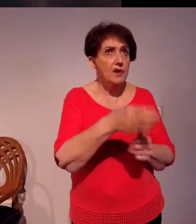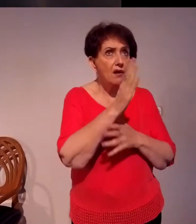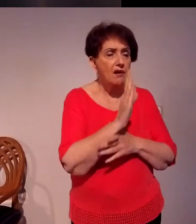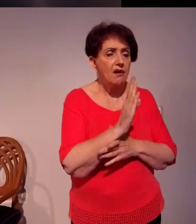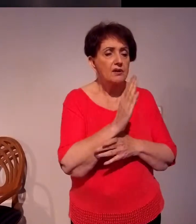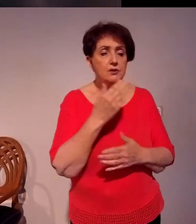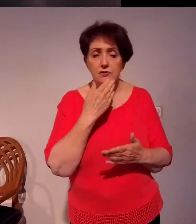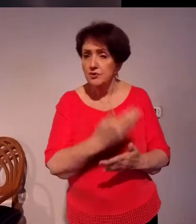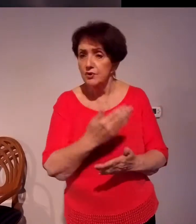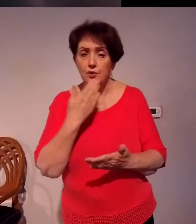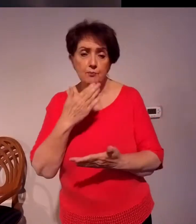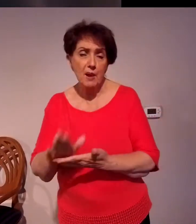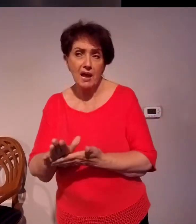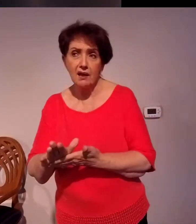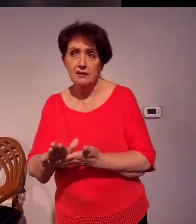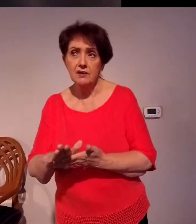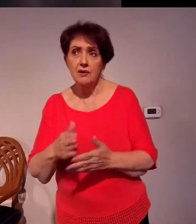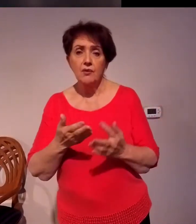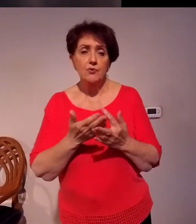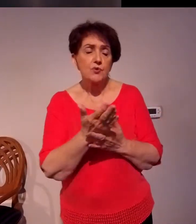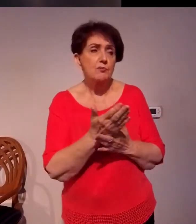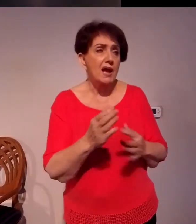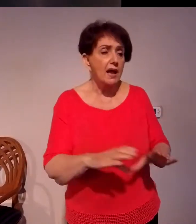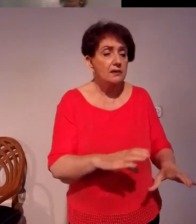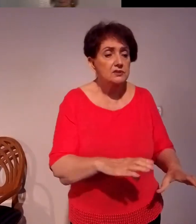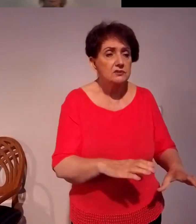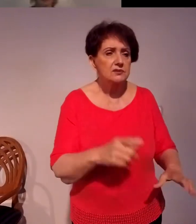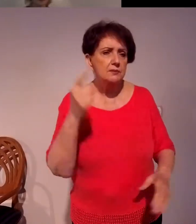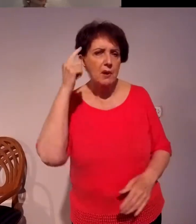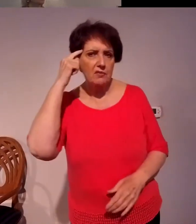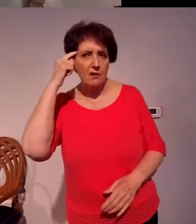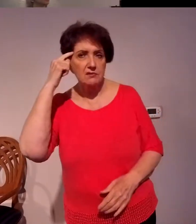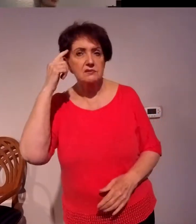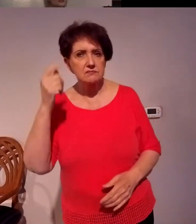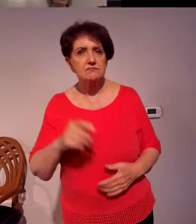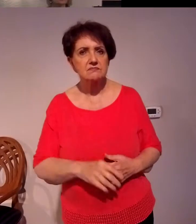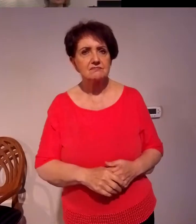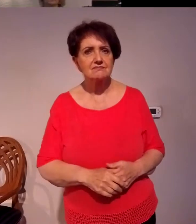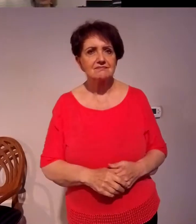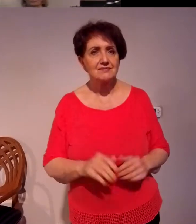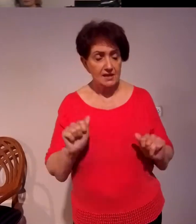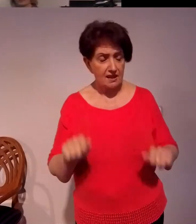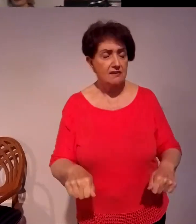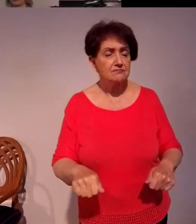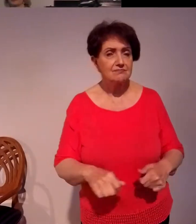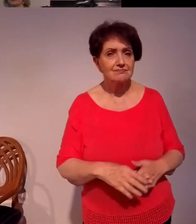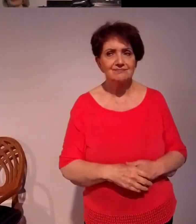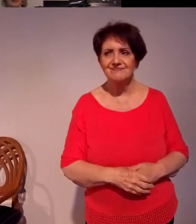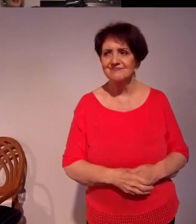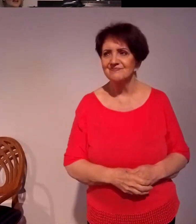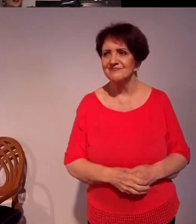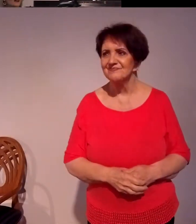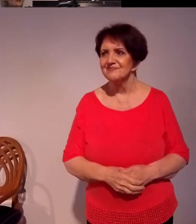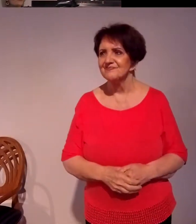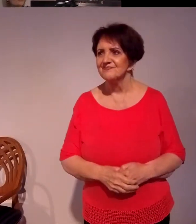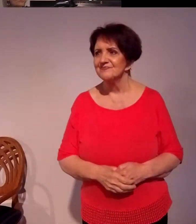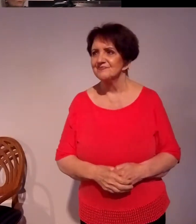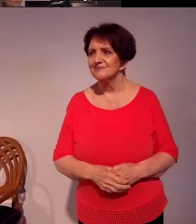through my actions and thoughts. Beautiful. Thank you, Heidi. Yay, yeah, you can applaud that, absolutely.